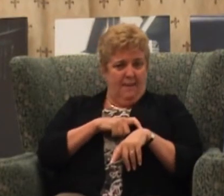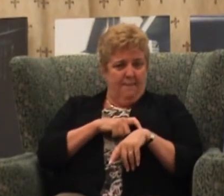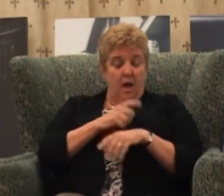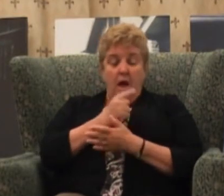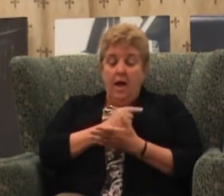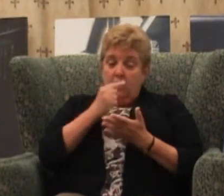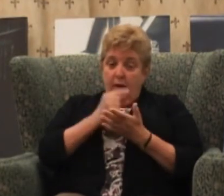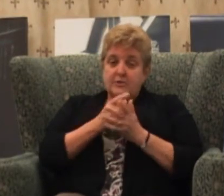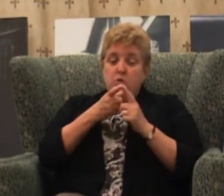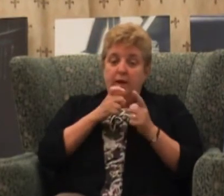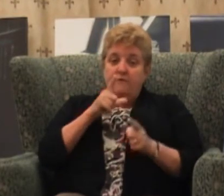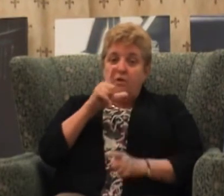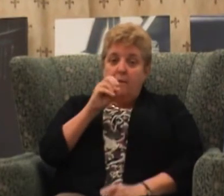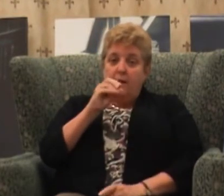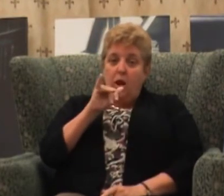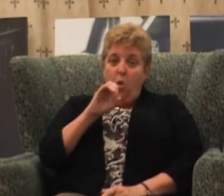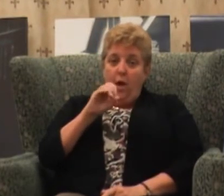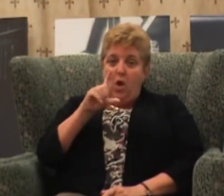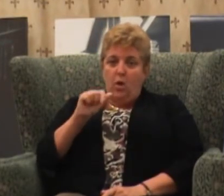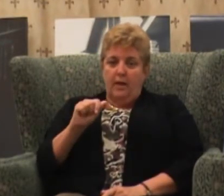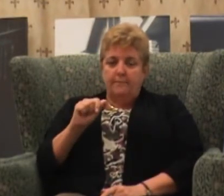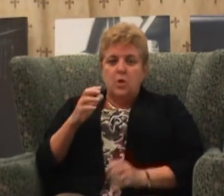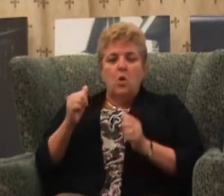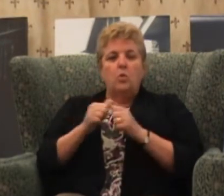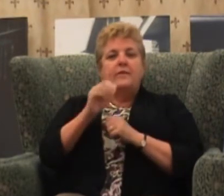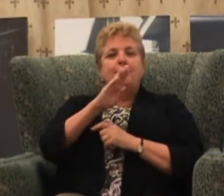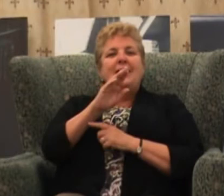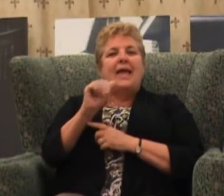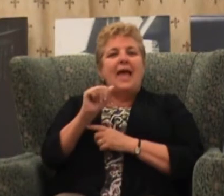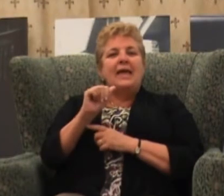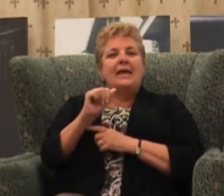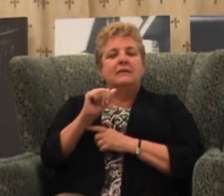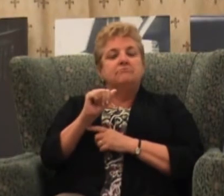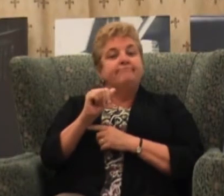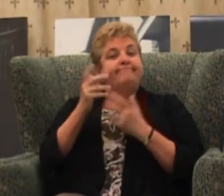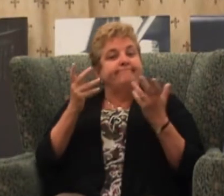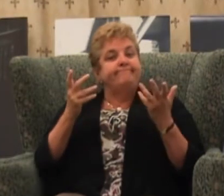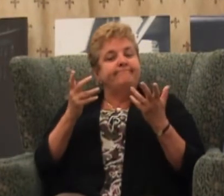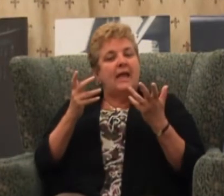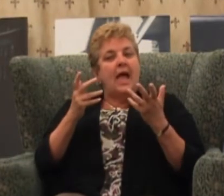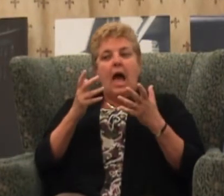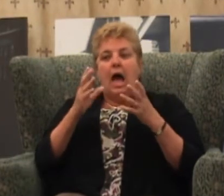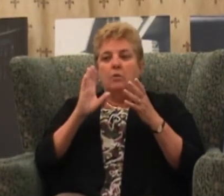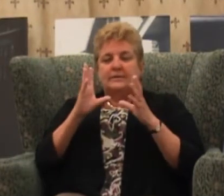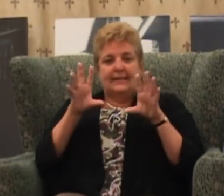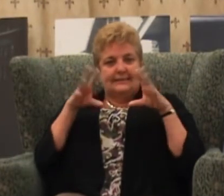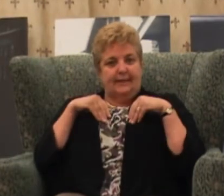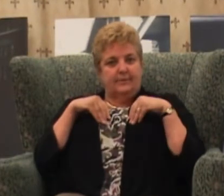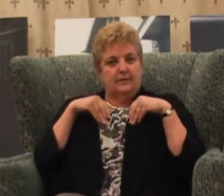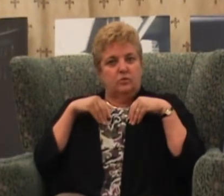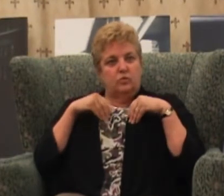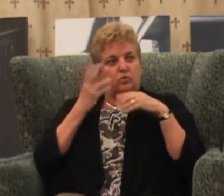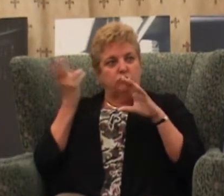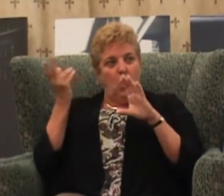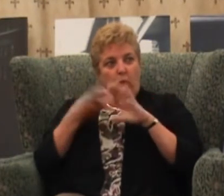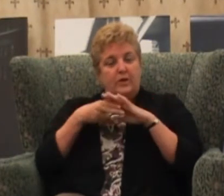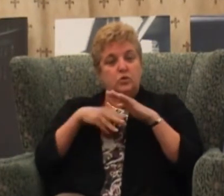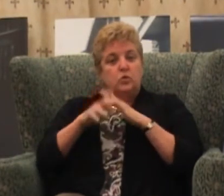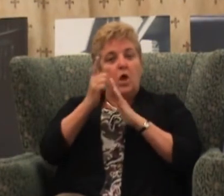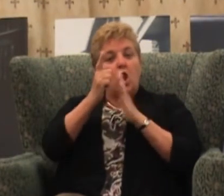Loyola University with a Bachelor of Liberal Arts degree and got accepted to go to law school, pursuing Perry